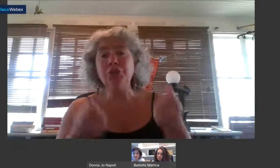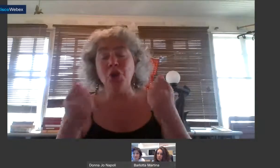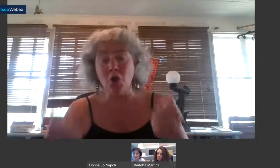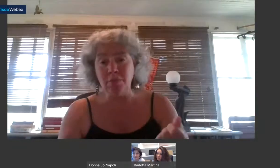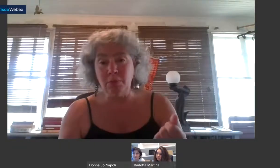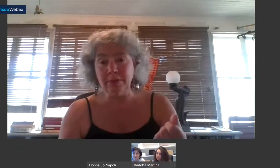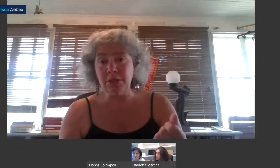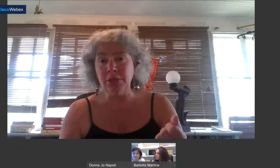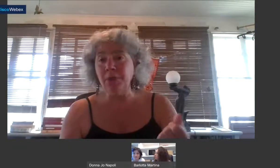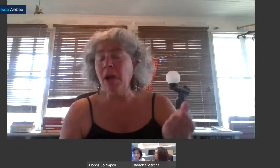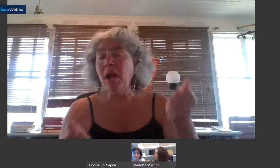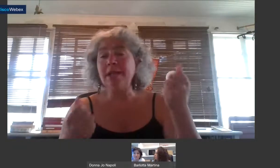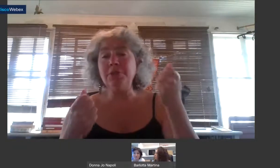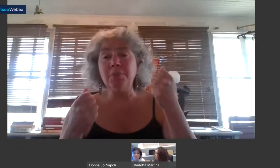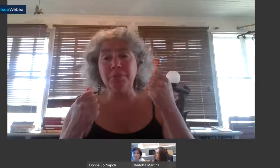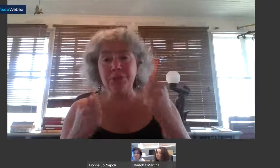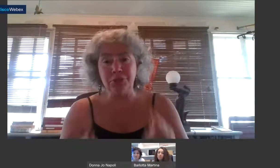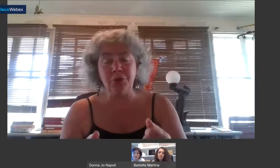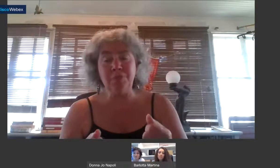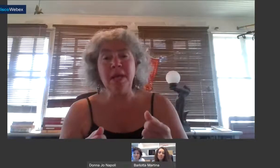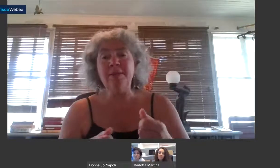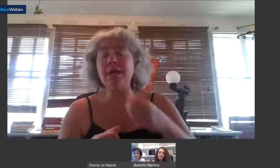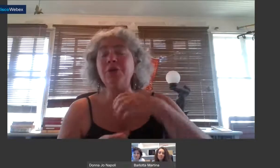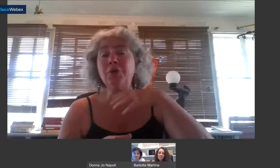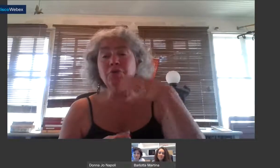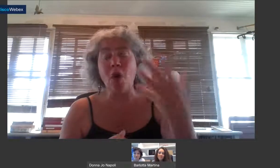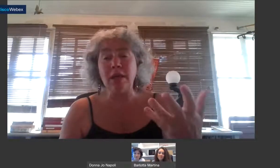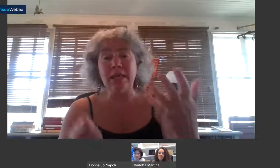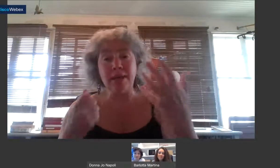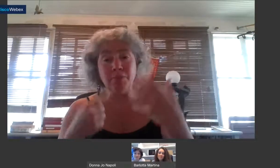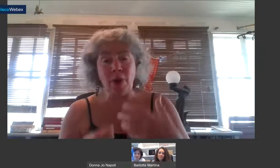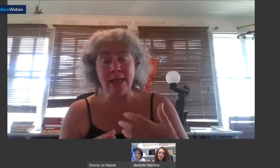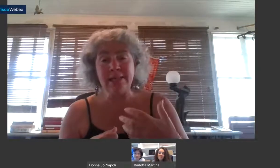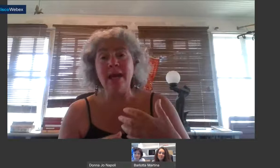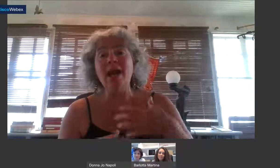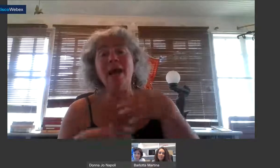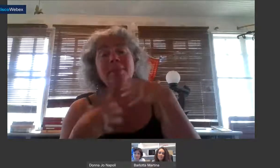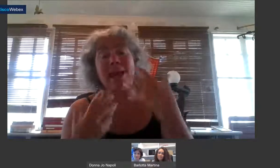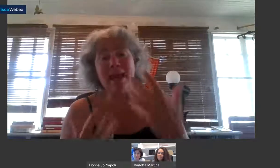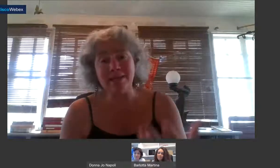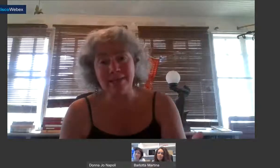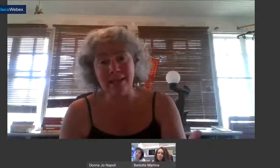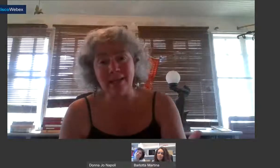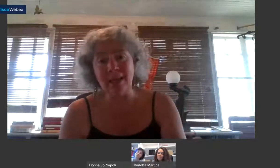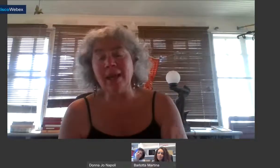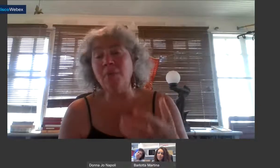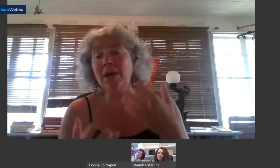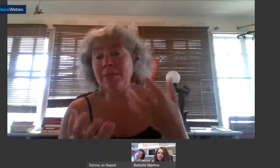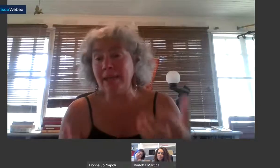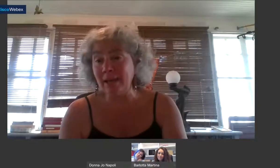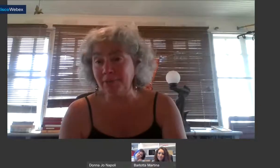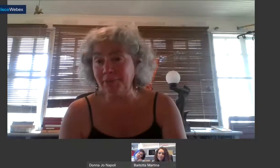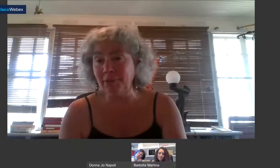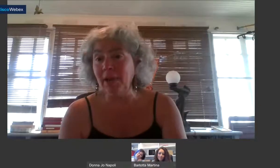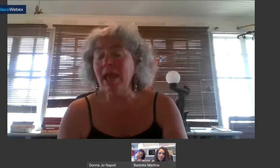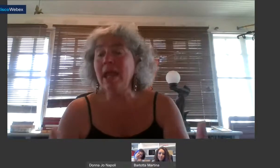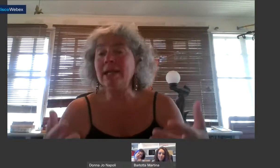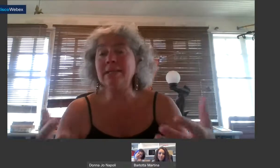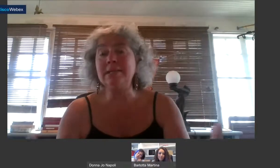know more than you. I don't presume that you're wrong and I'm right. I'm asking and I want to be helpful. And I see